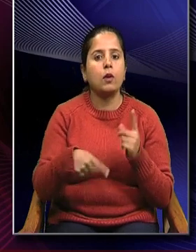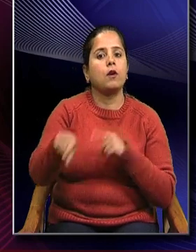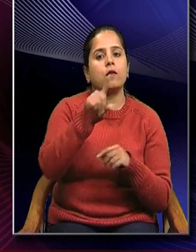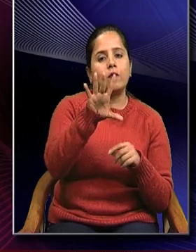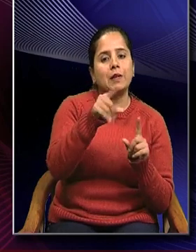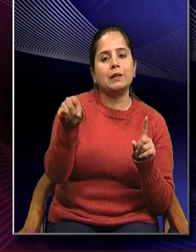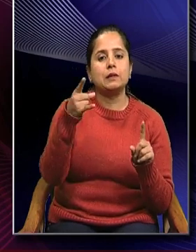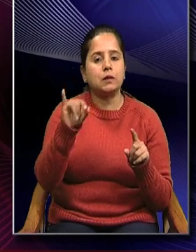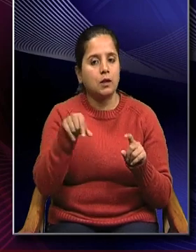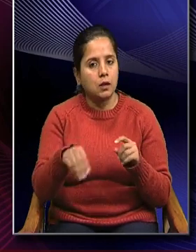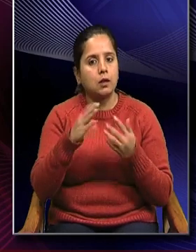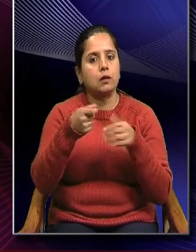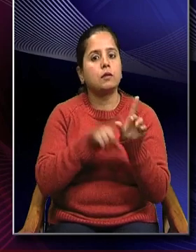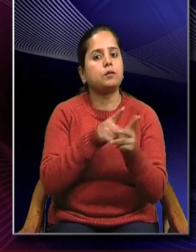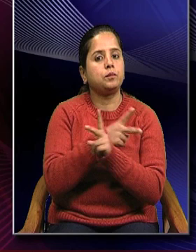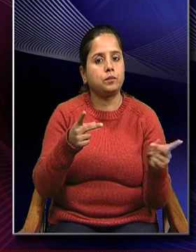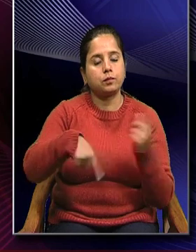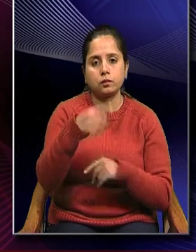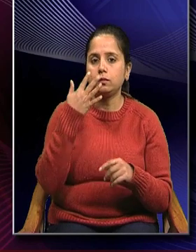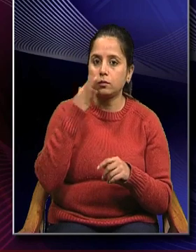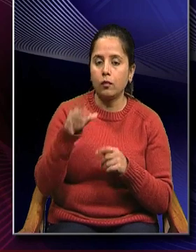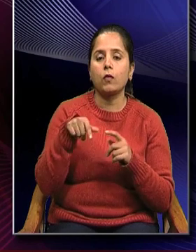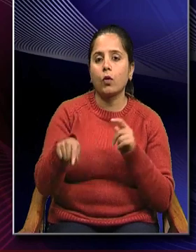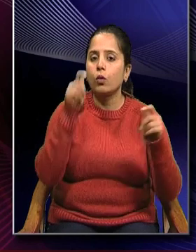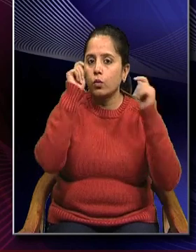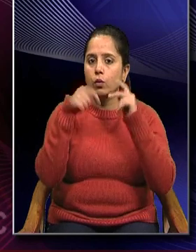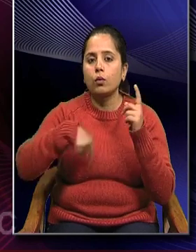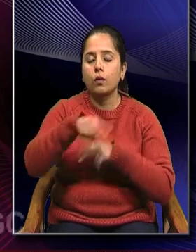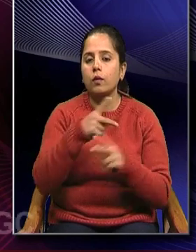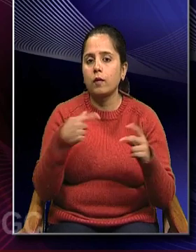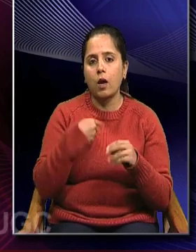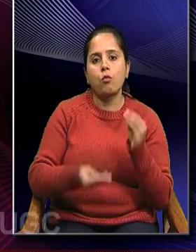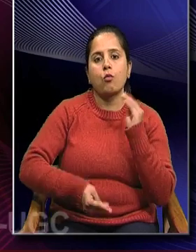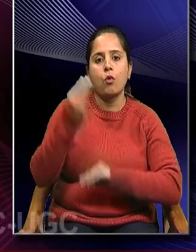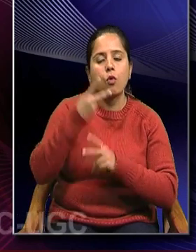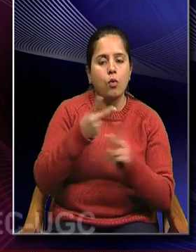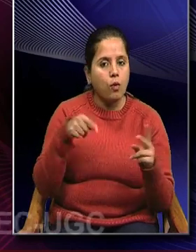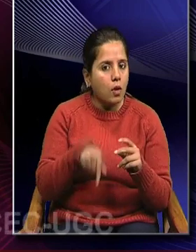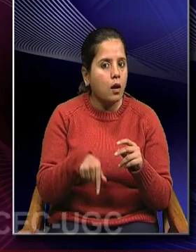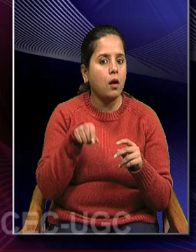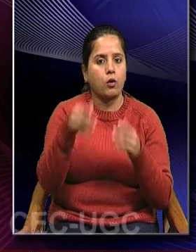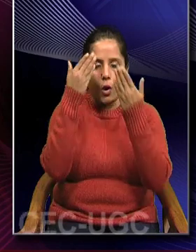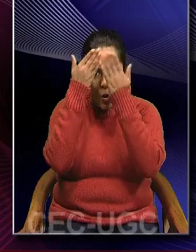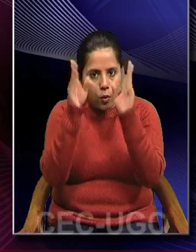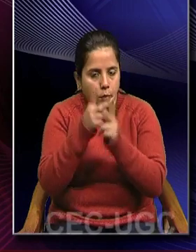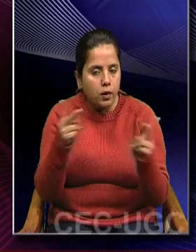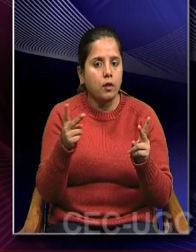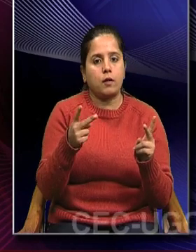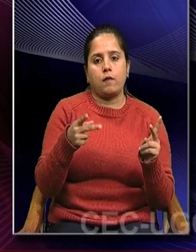16th century onwards, they played an important role, where we find more trade routes they were being opened, and